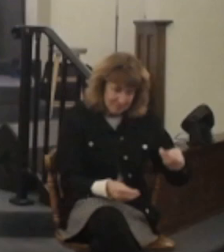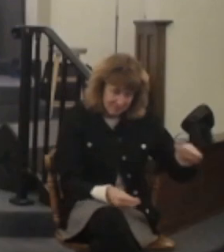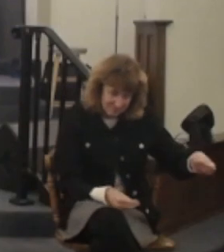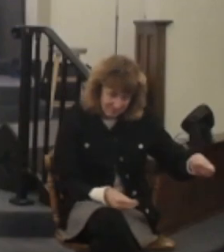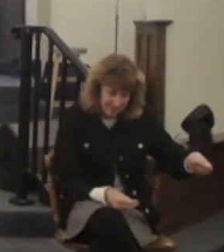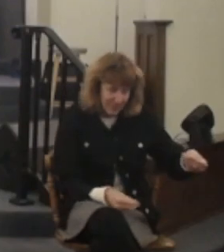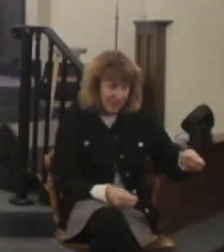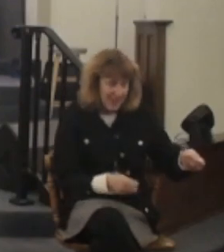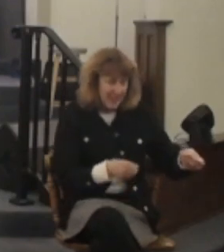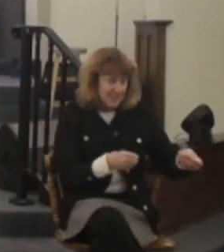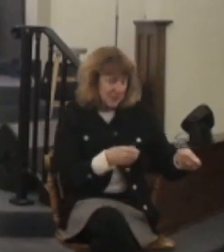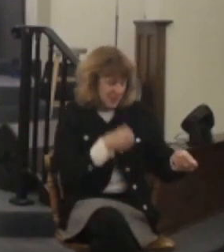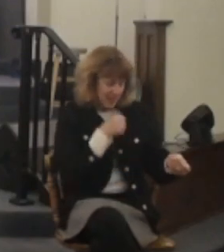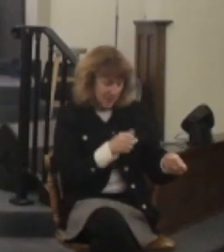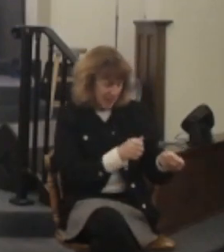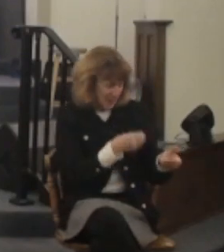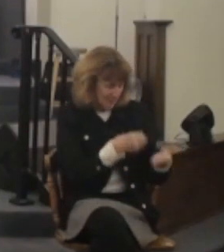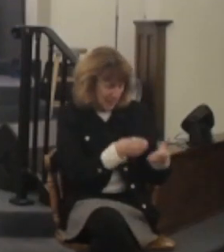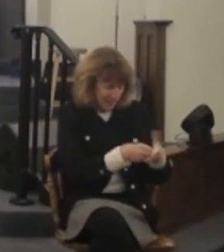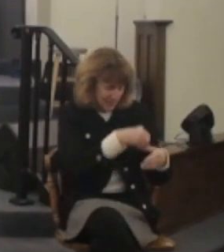There's not even any money in it.